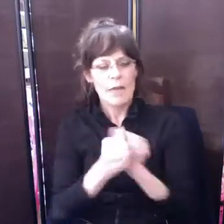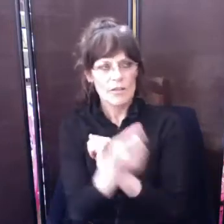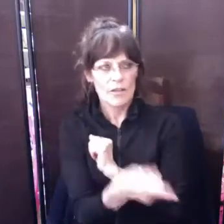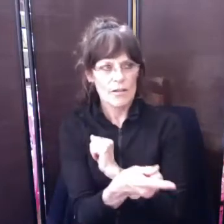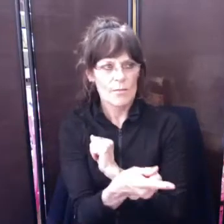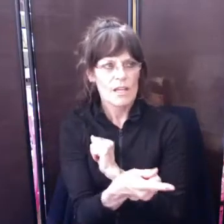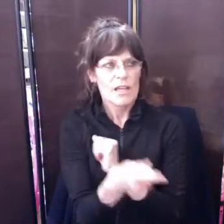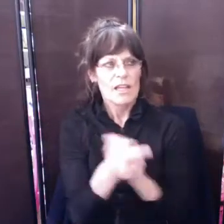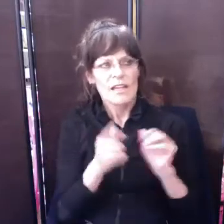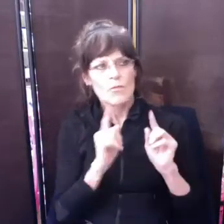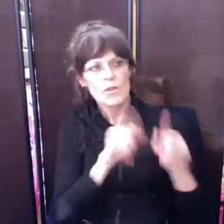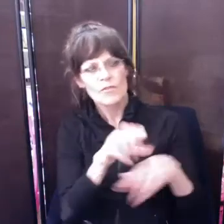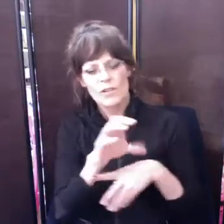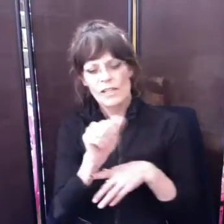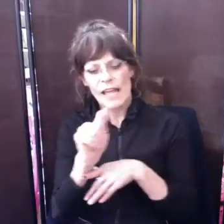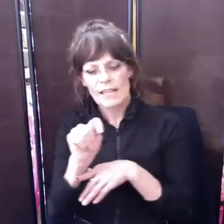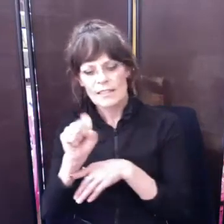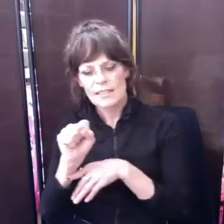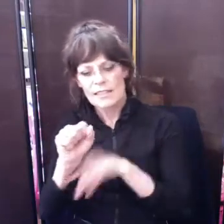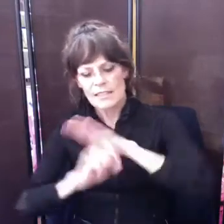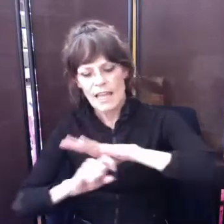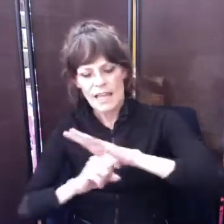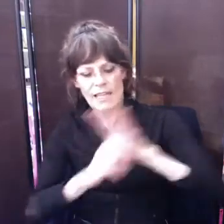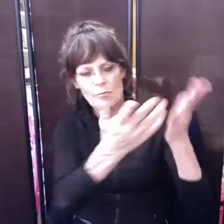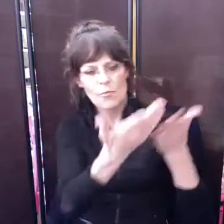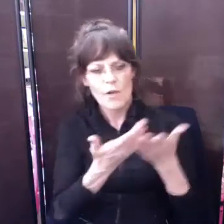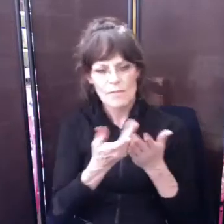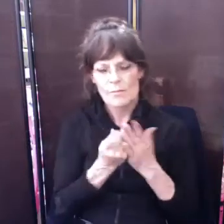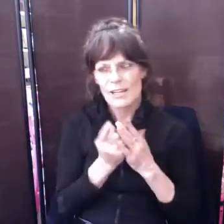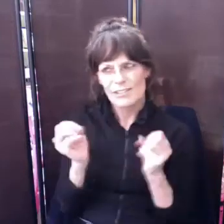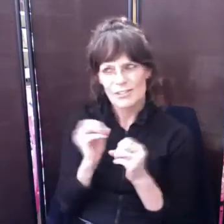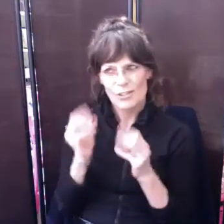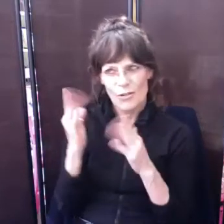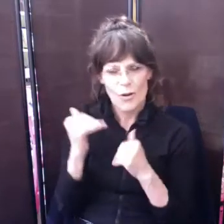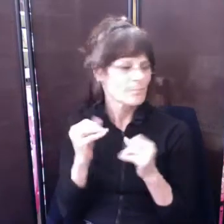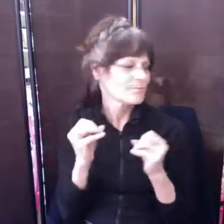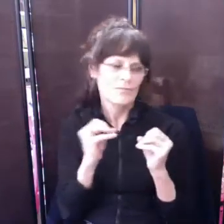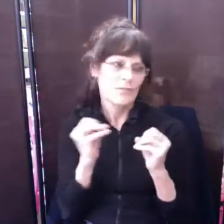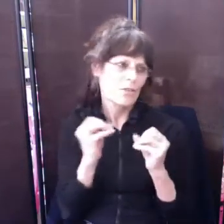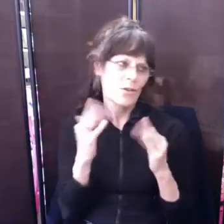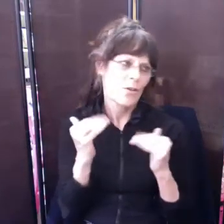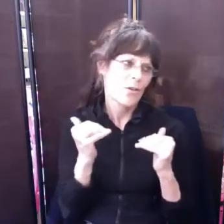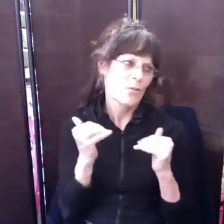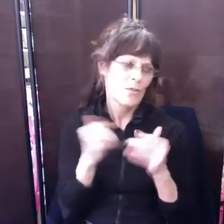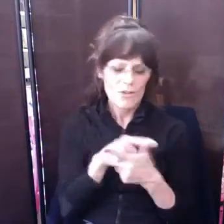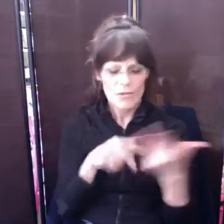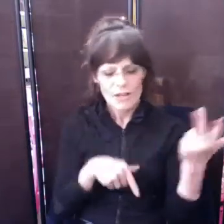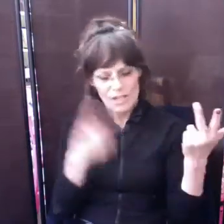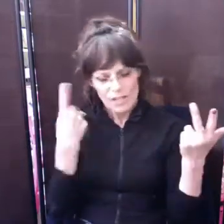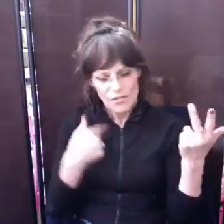CAT scan, and they brought him back. And I said, "There's no hope, right?" And they said, "No." And then, "I want you to do 3 things for me. I want